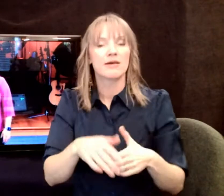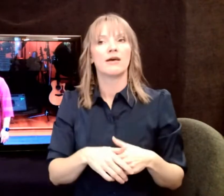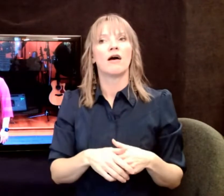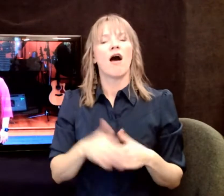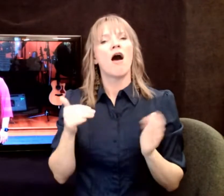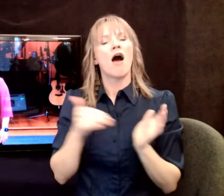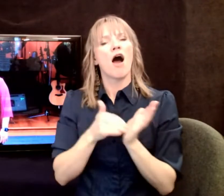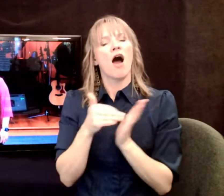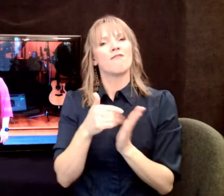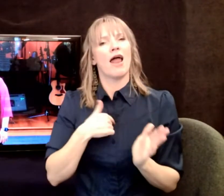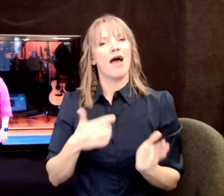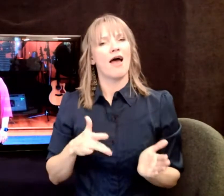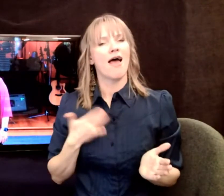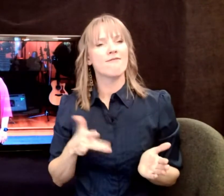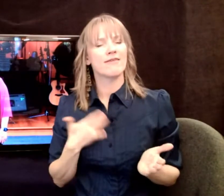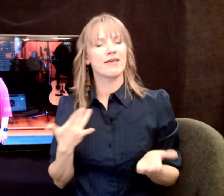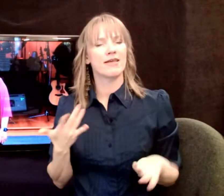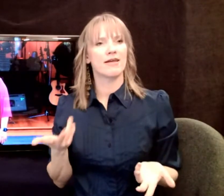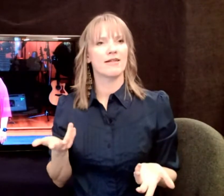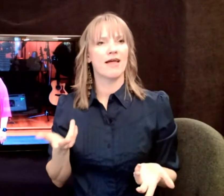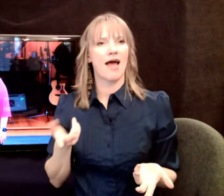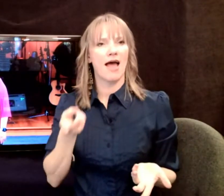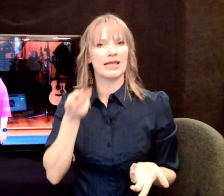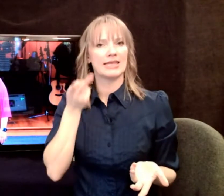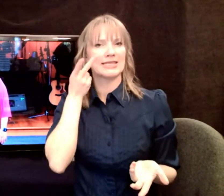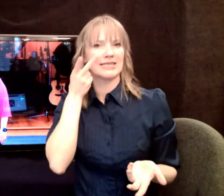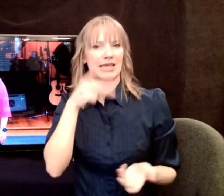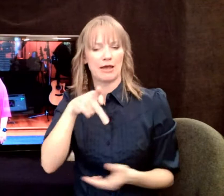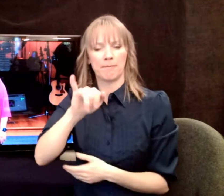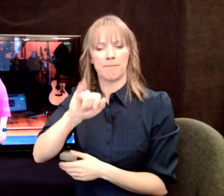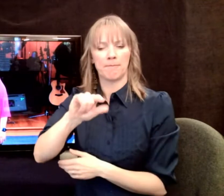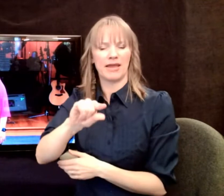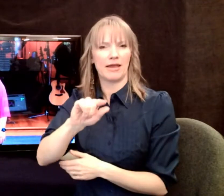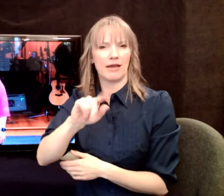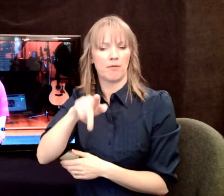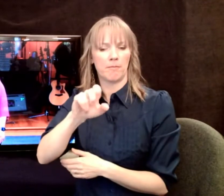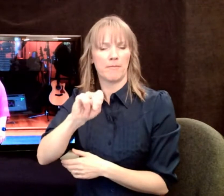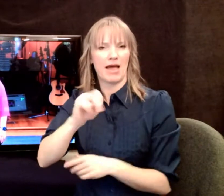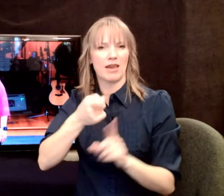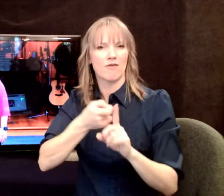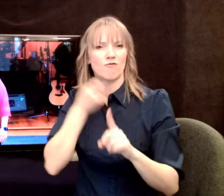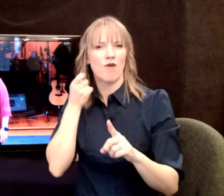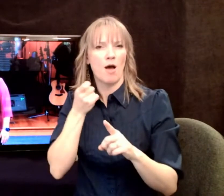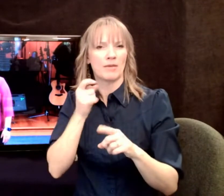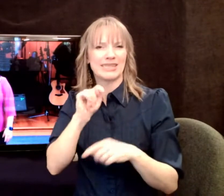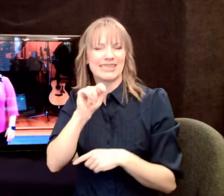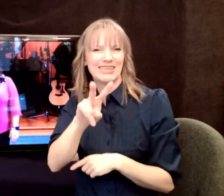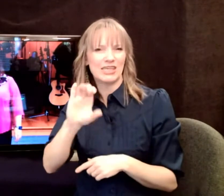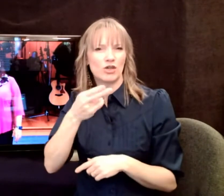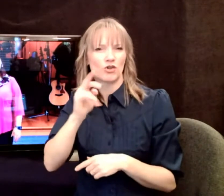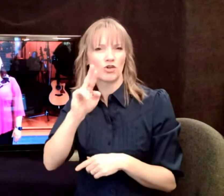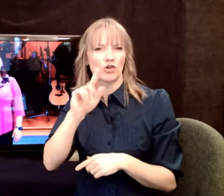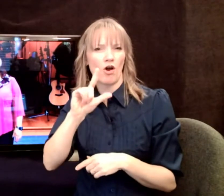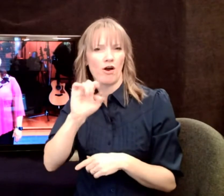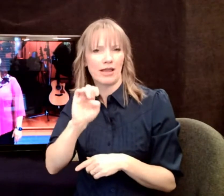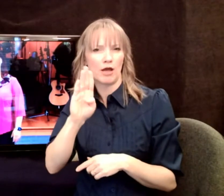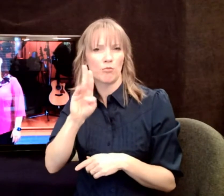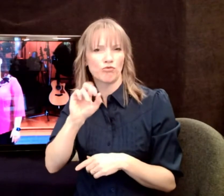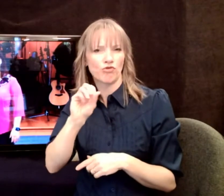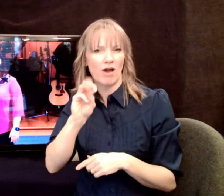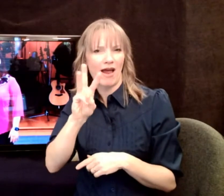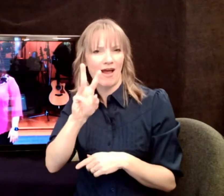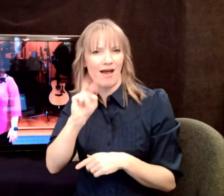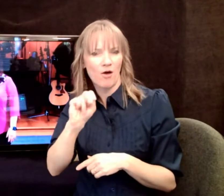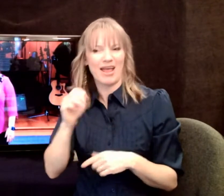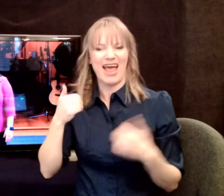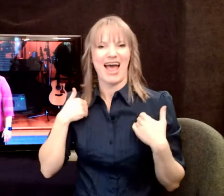like I keep seeing that image of Pigpen from Charlie Brown, that little guy who always had this dust cloud around him, that